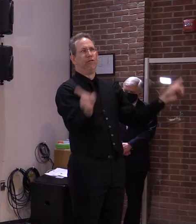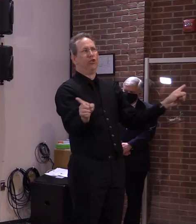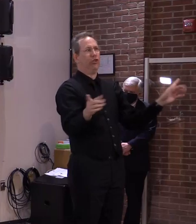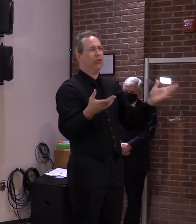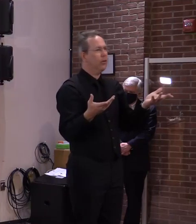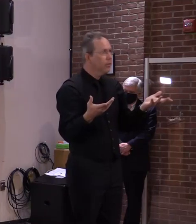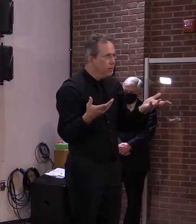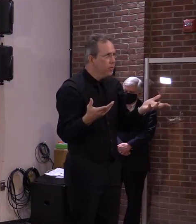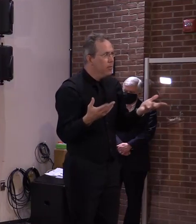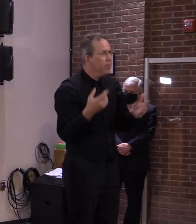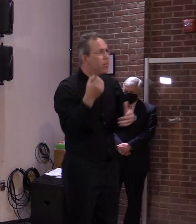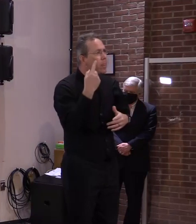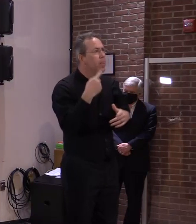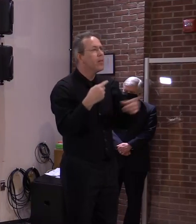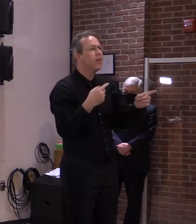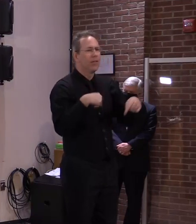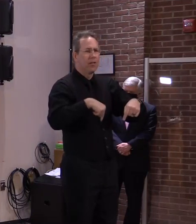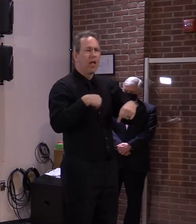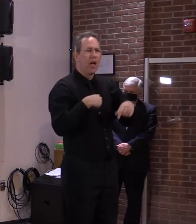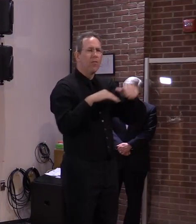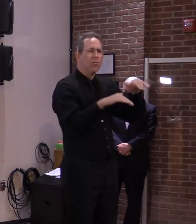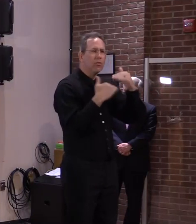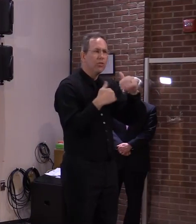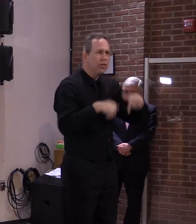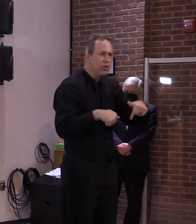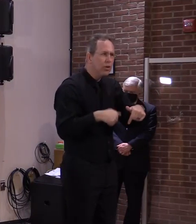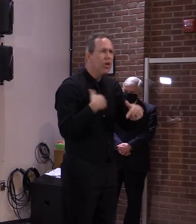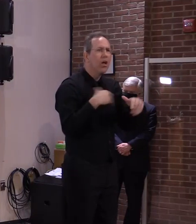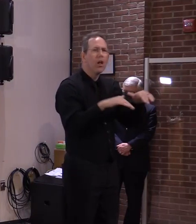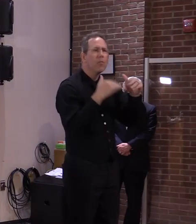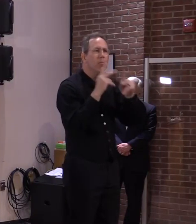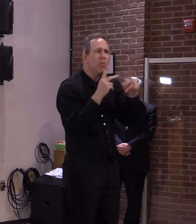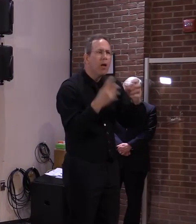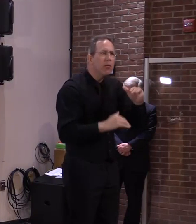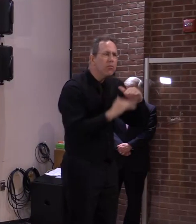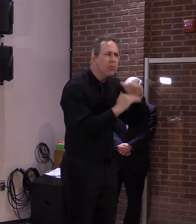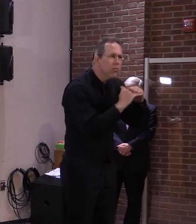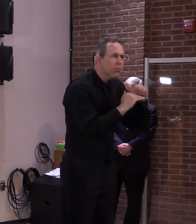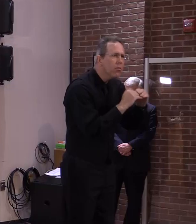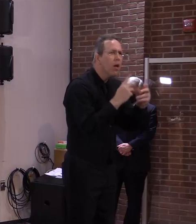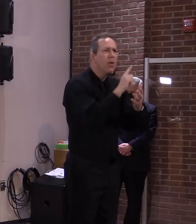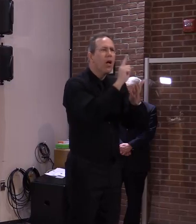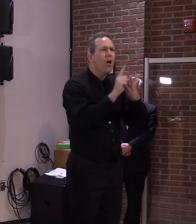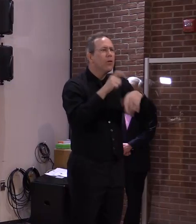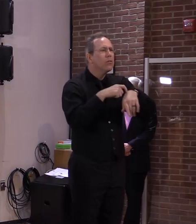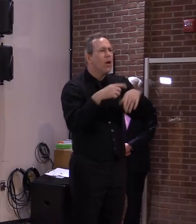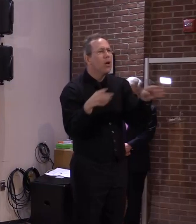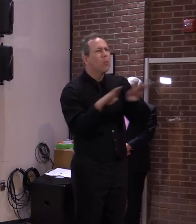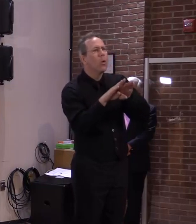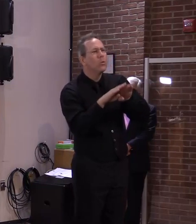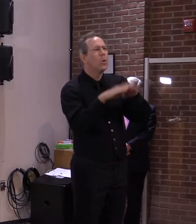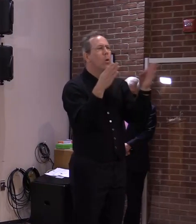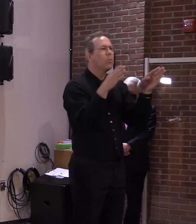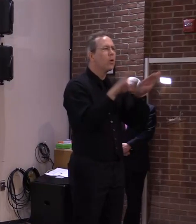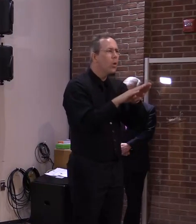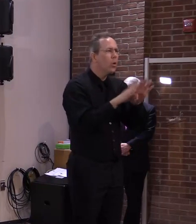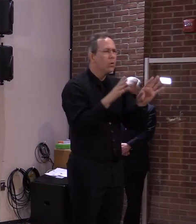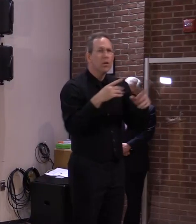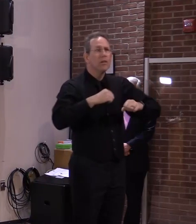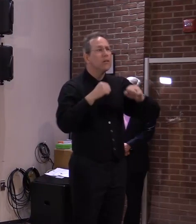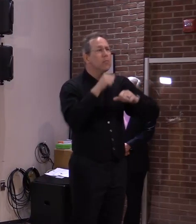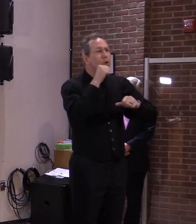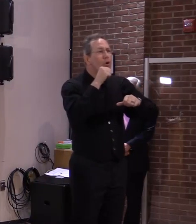limits, distancing, hours of operation, seating requirements, masking, and more. I bring